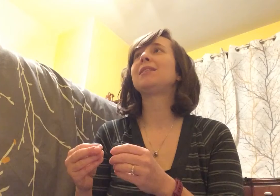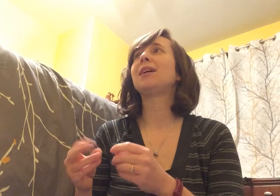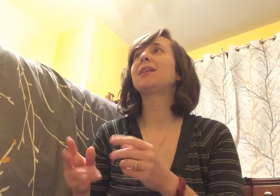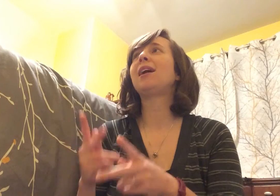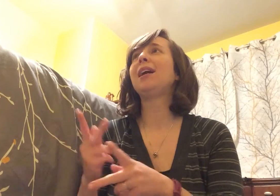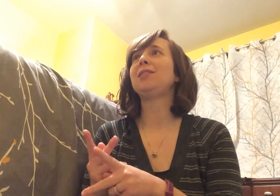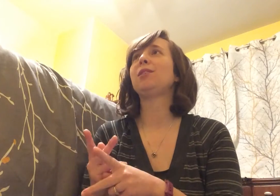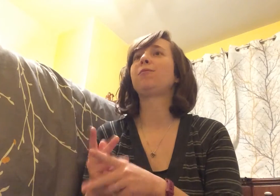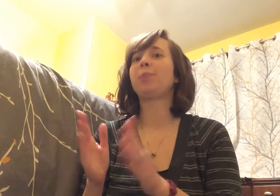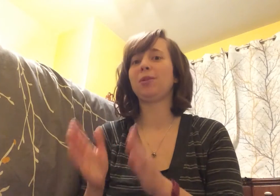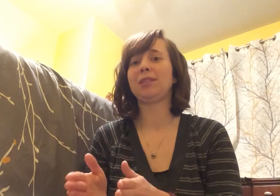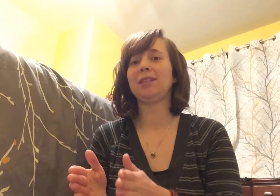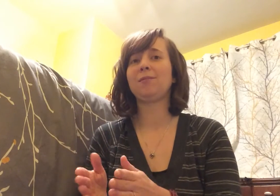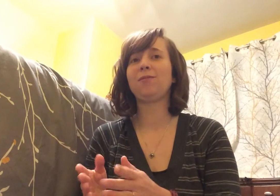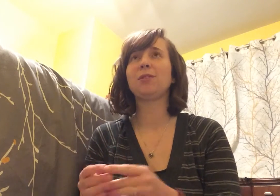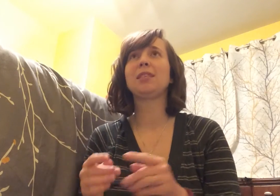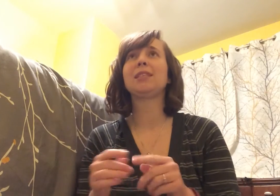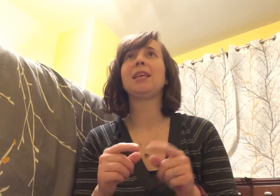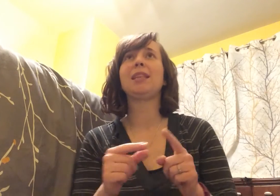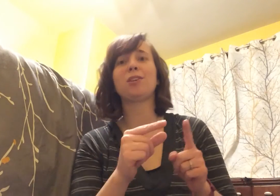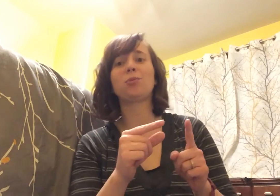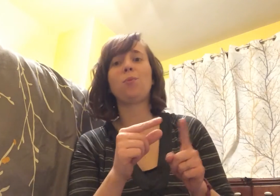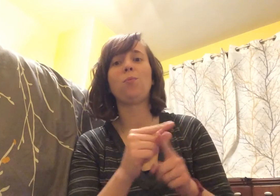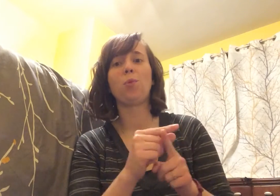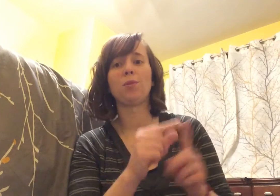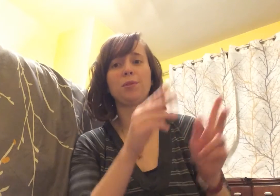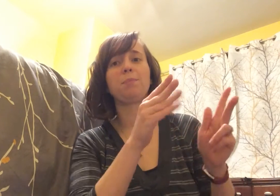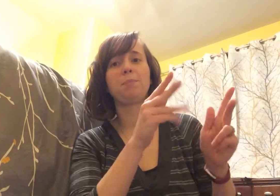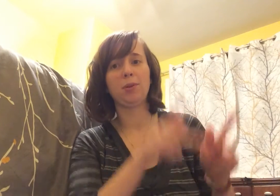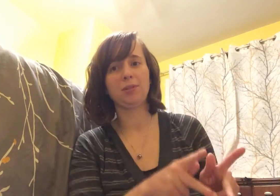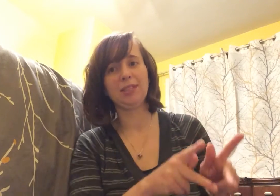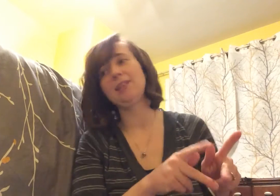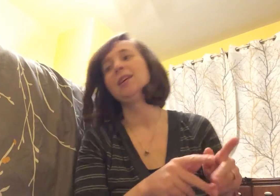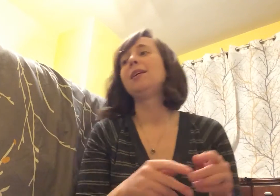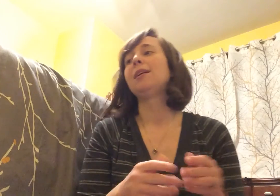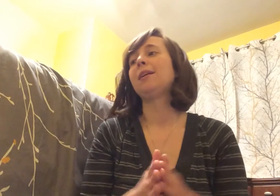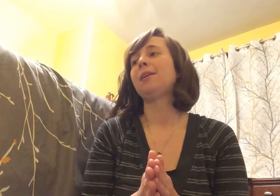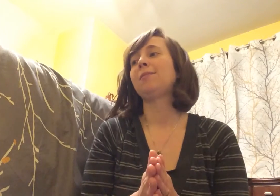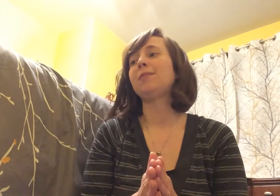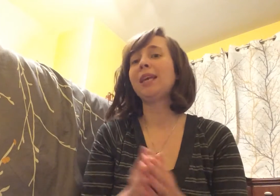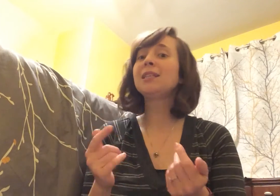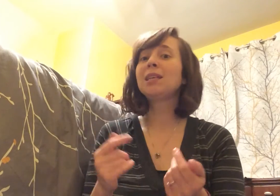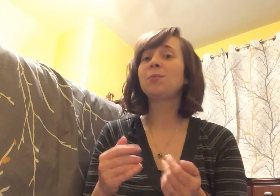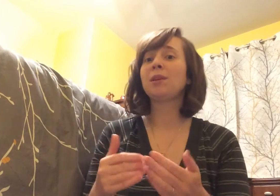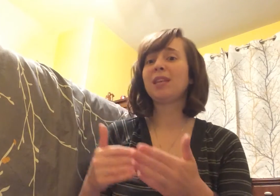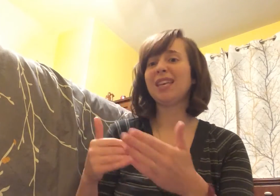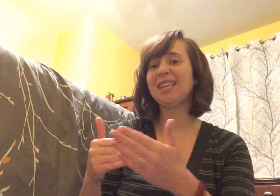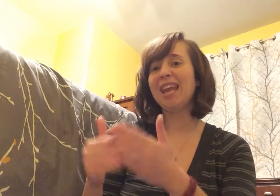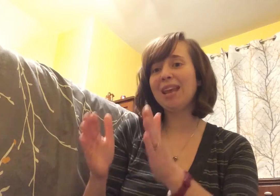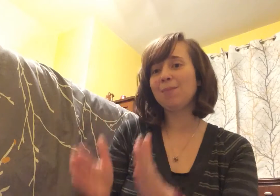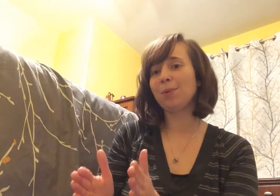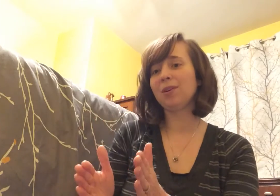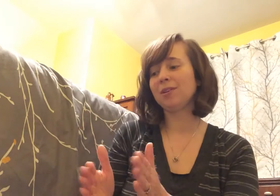a kind of person versus like the actual word person. Like I did with like neighbor,